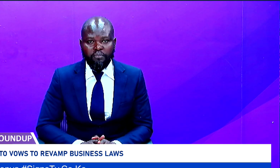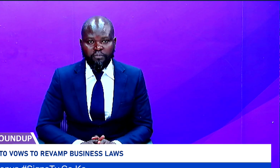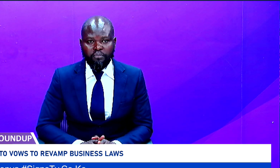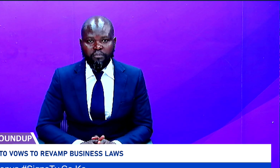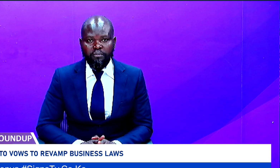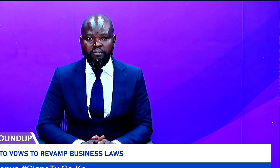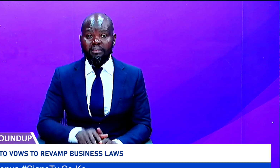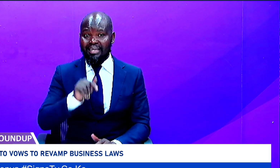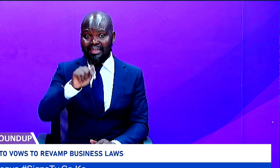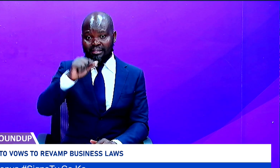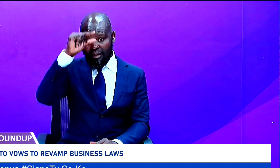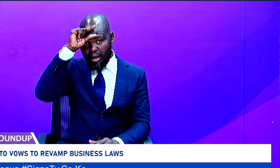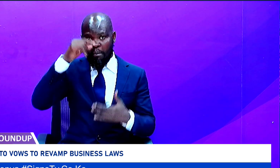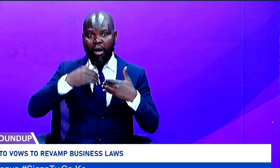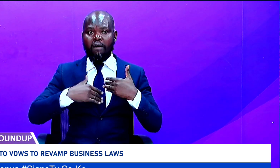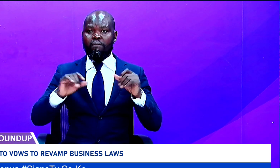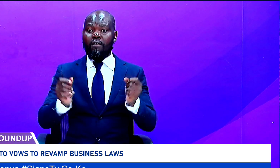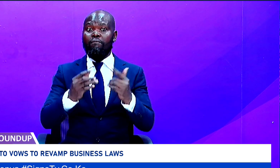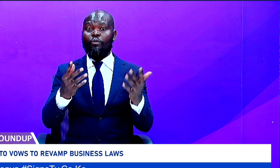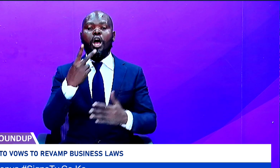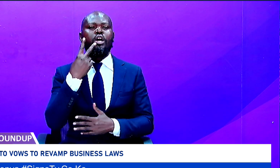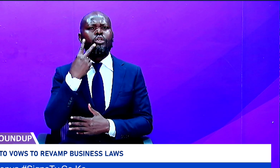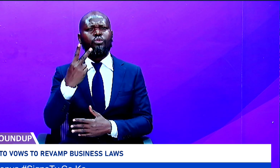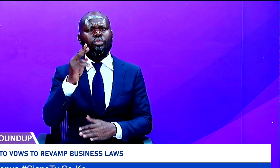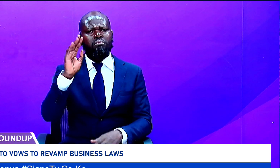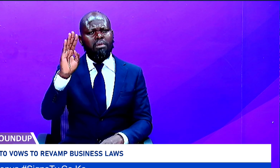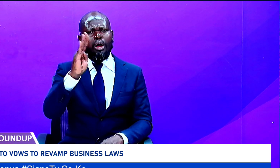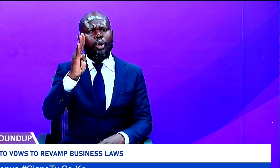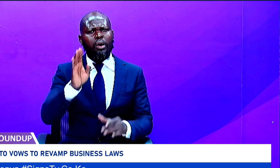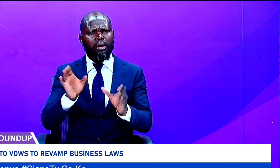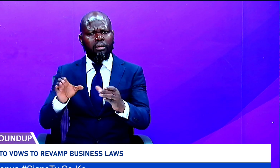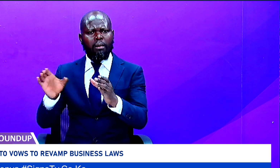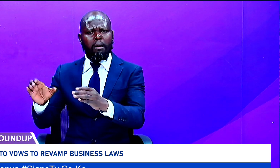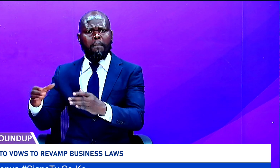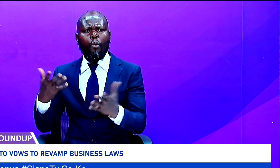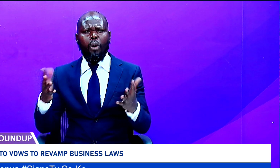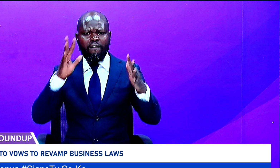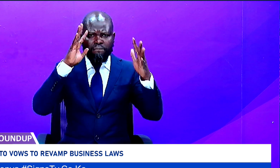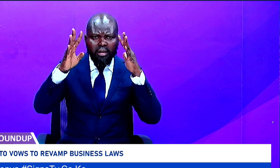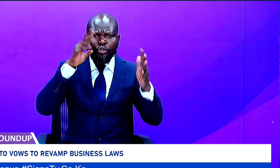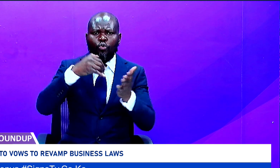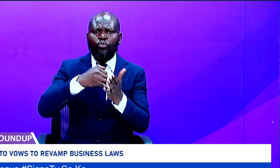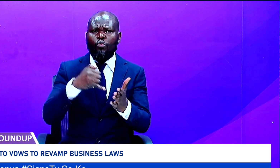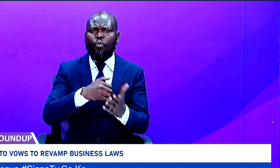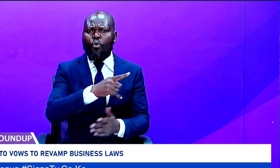And away from that news update, we have the government has launched a 200 billion shilling health